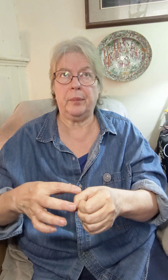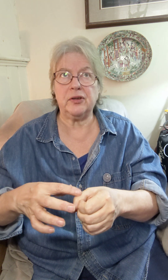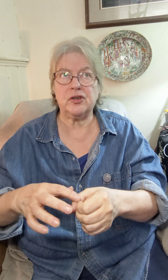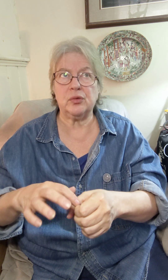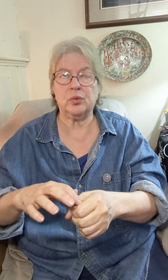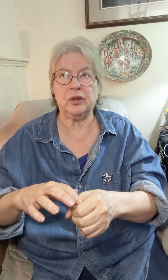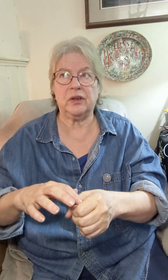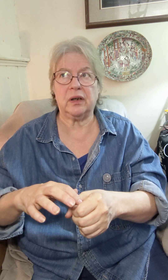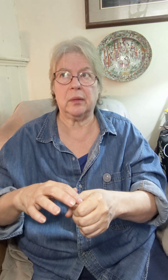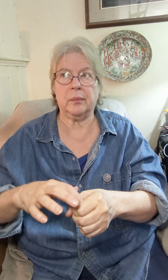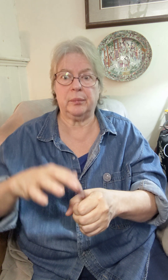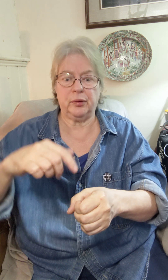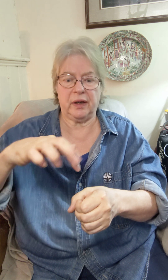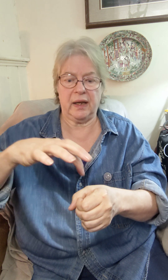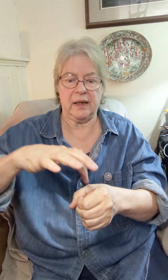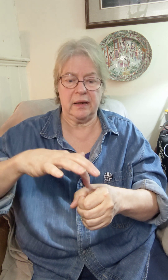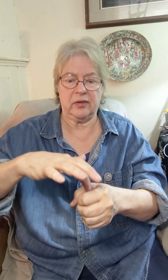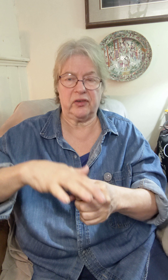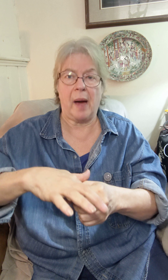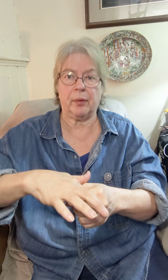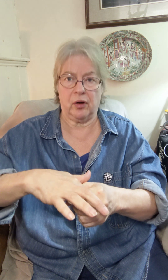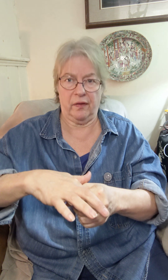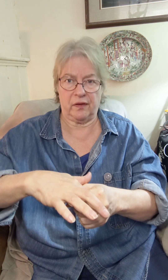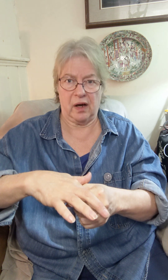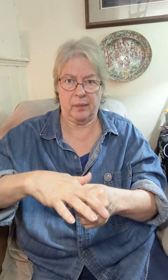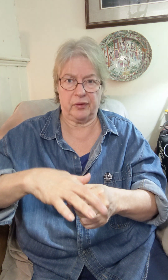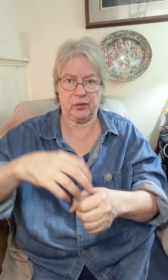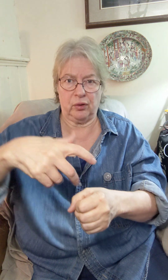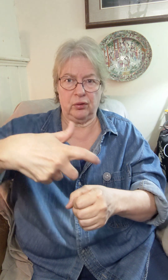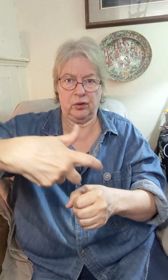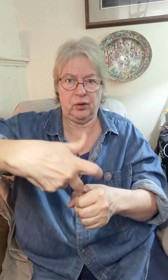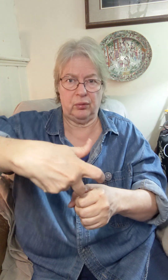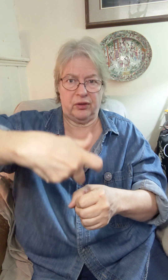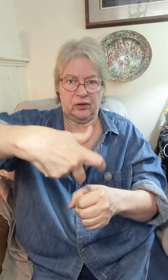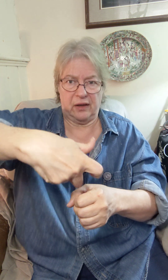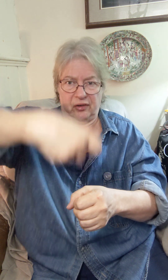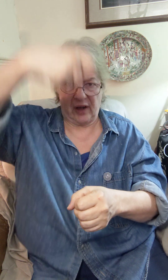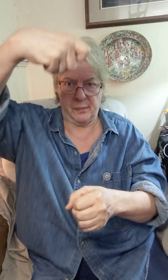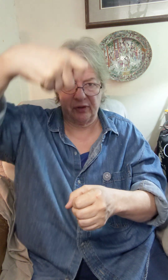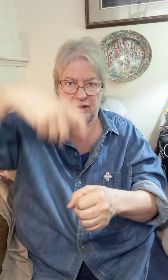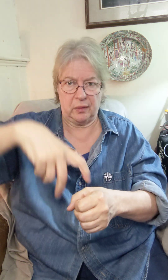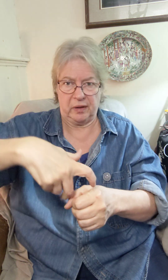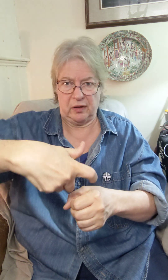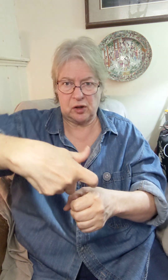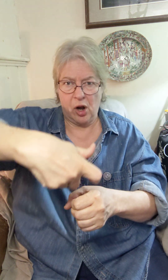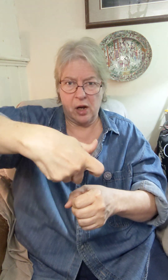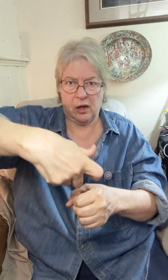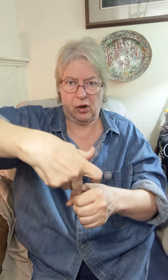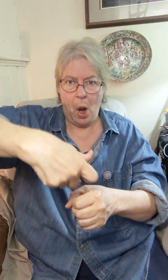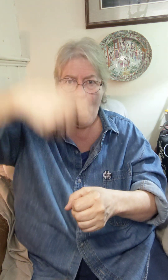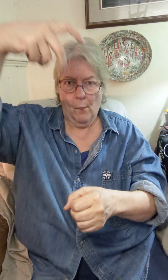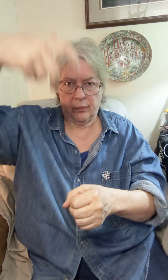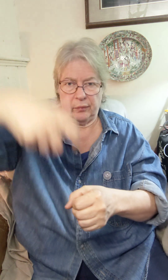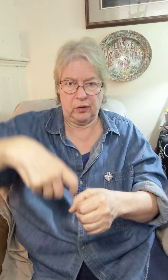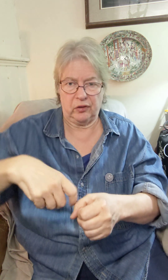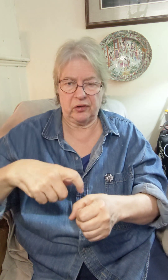but you would put a stopper on the top. So the old things had stoppers on them that, you'd suck it